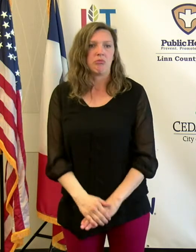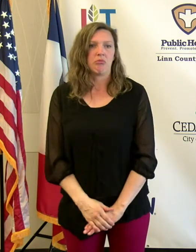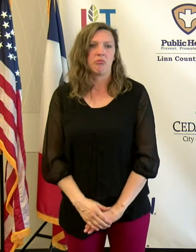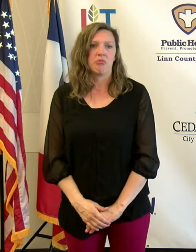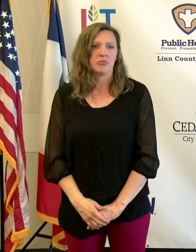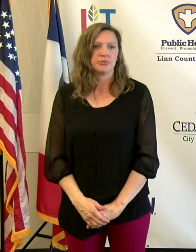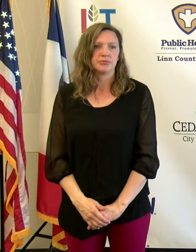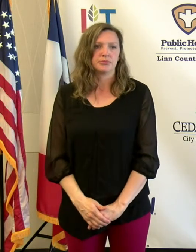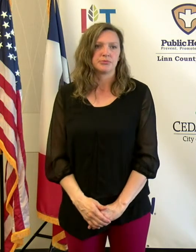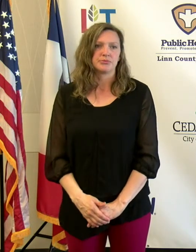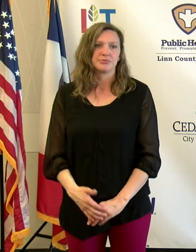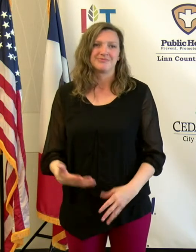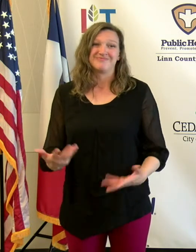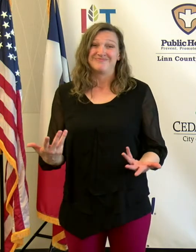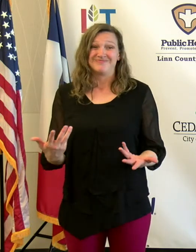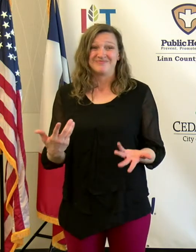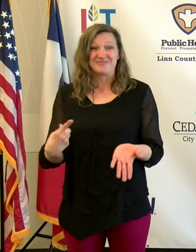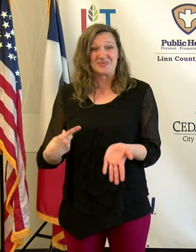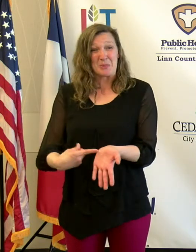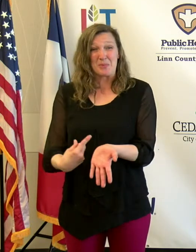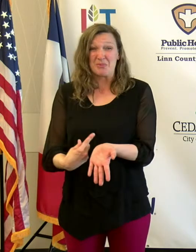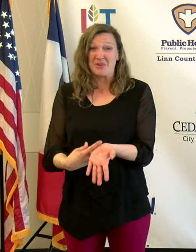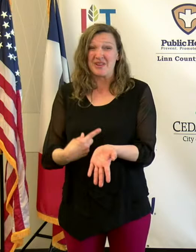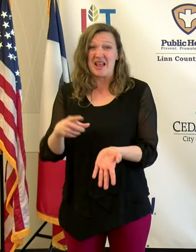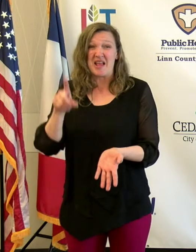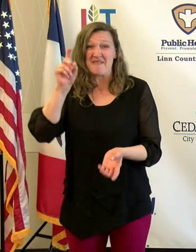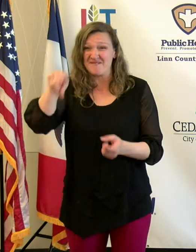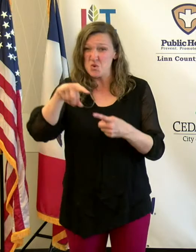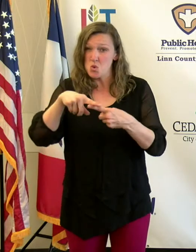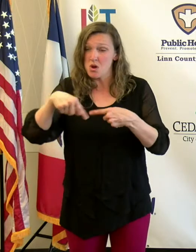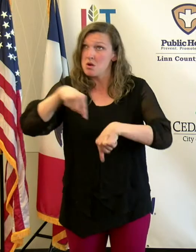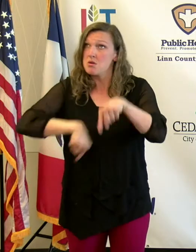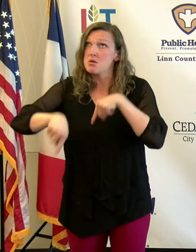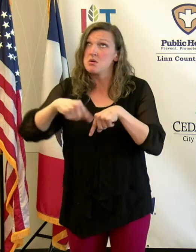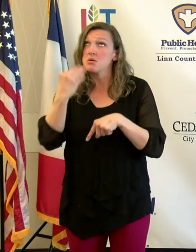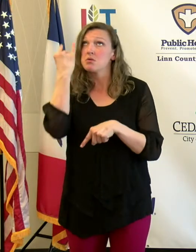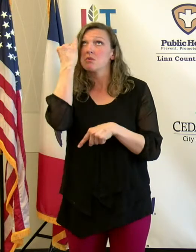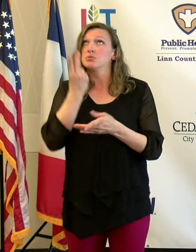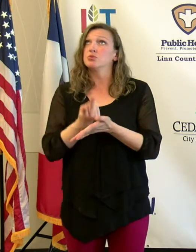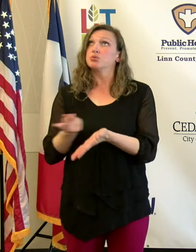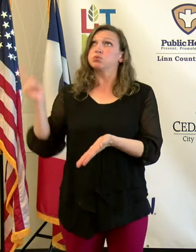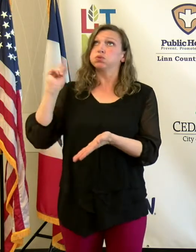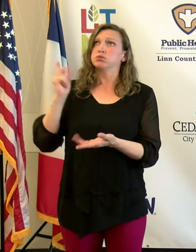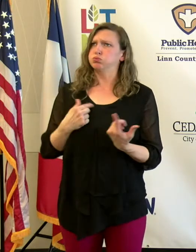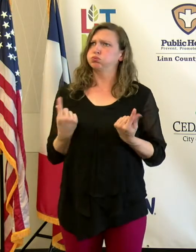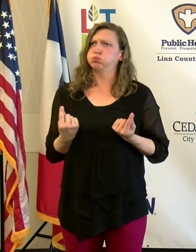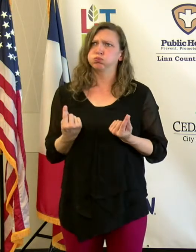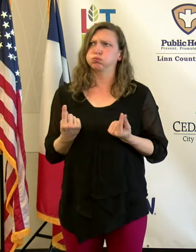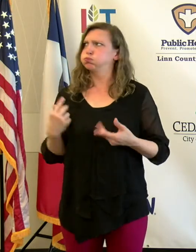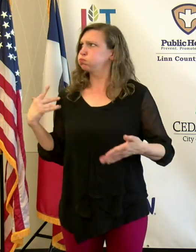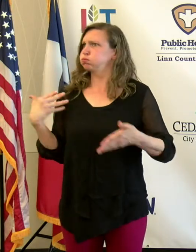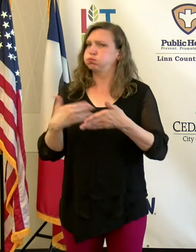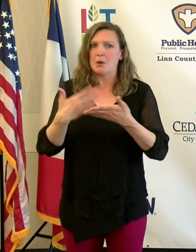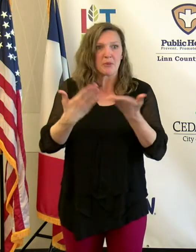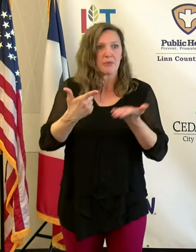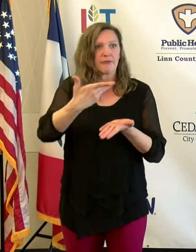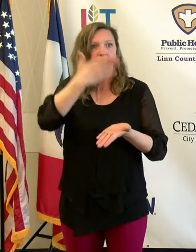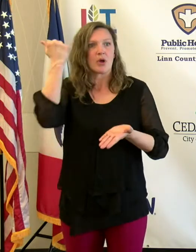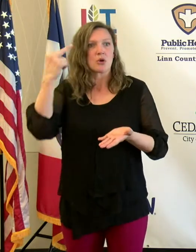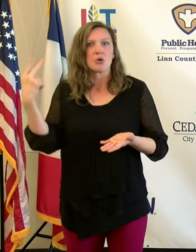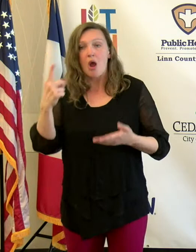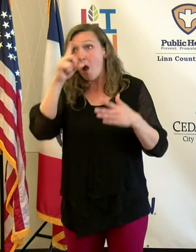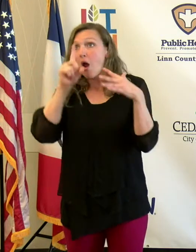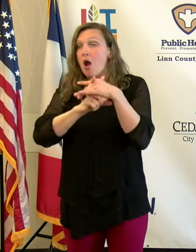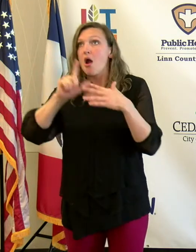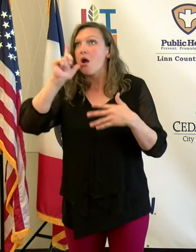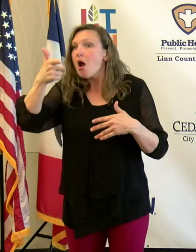time everyone that you may have had contact with. So we do provide our phone number, our emails, and we will have individuals